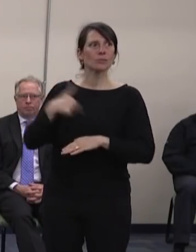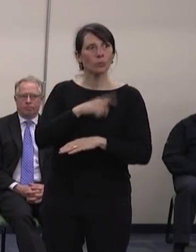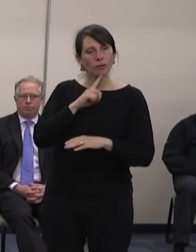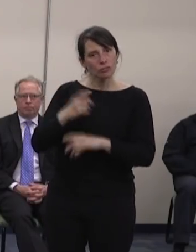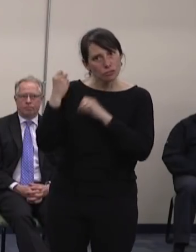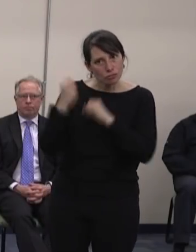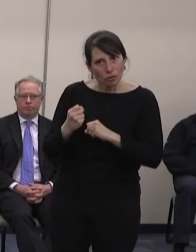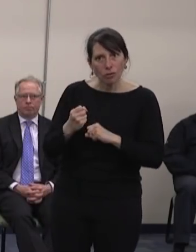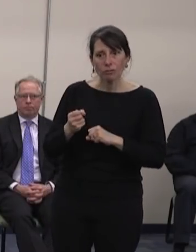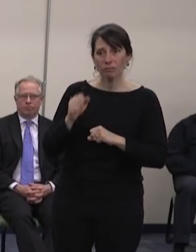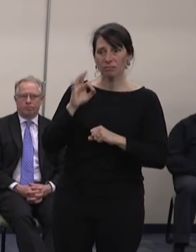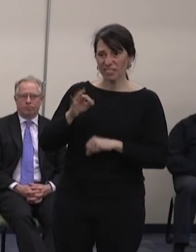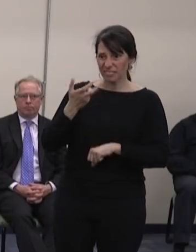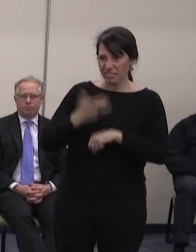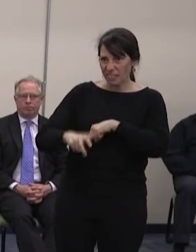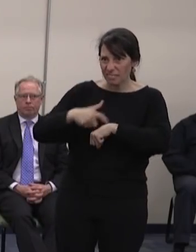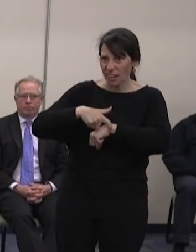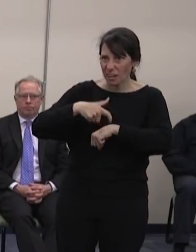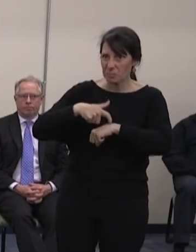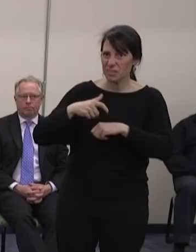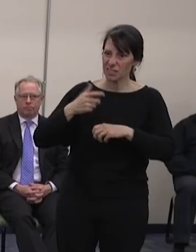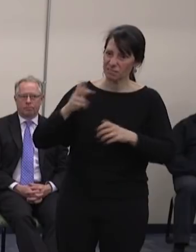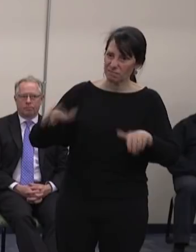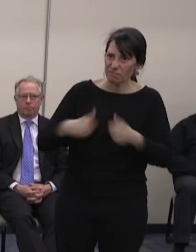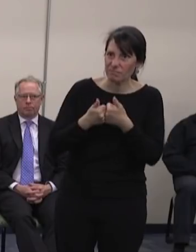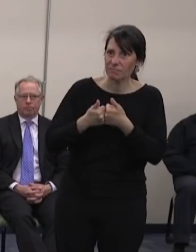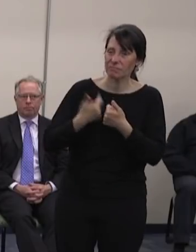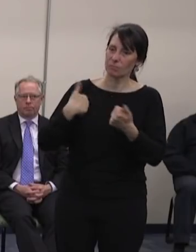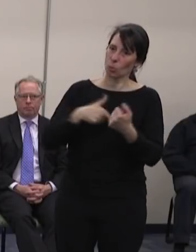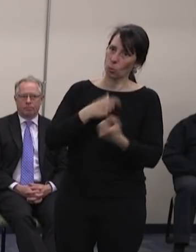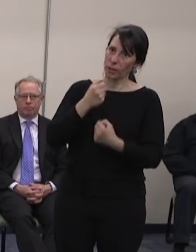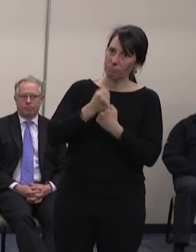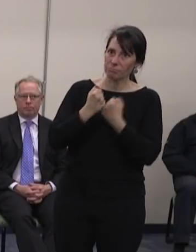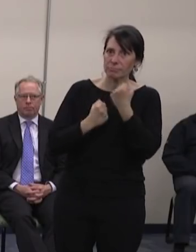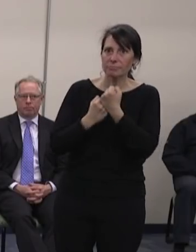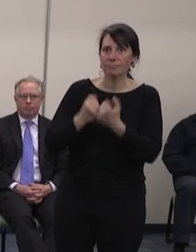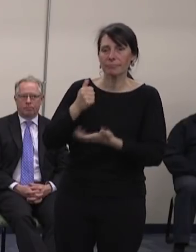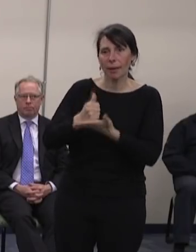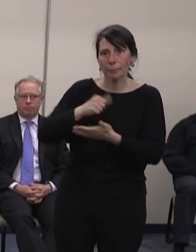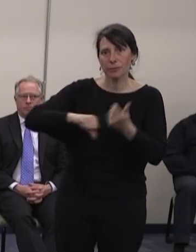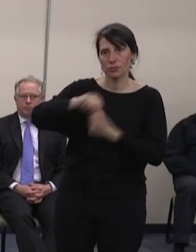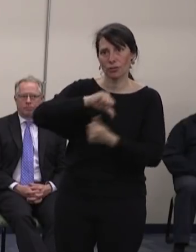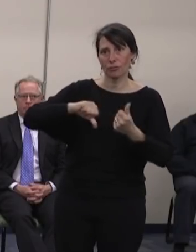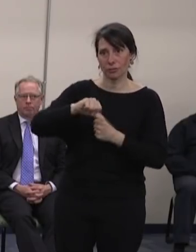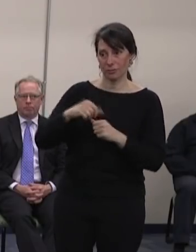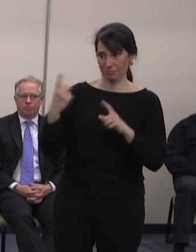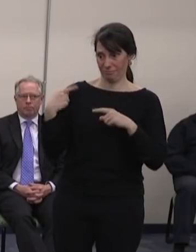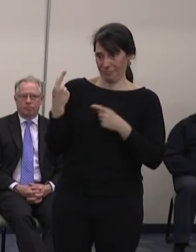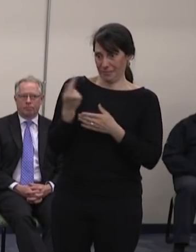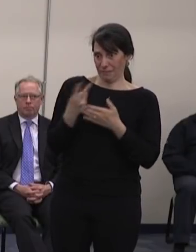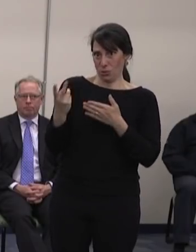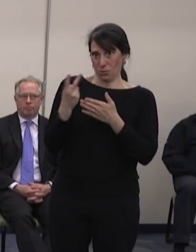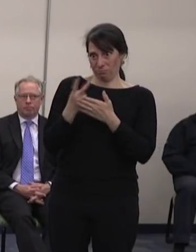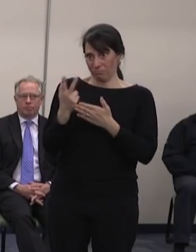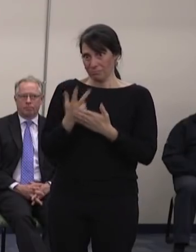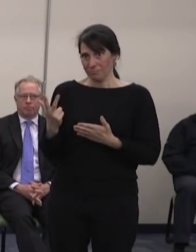in times of need. Over these last weeks, we have seen incredible support from